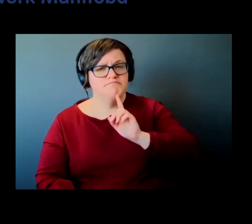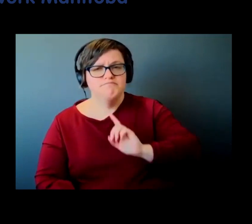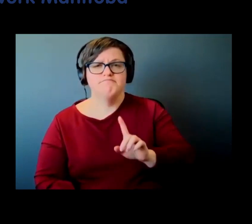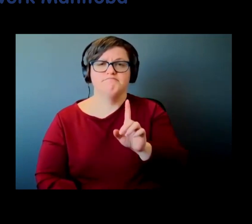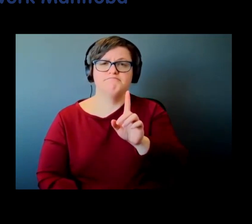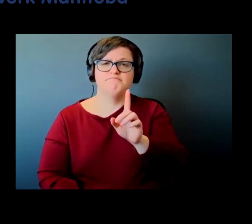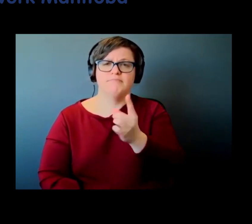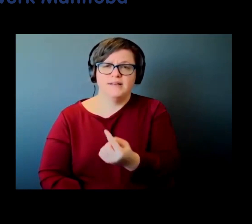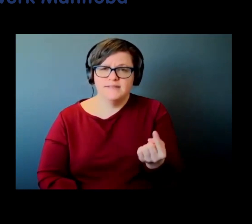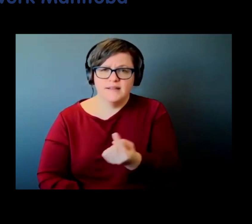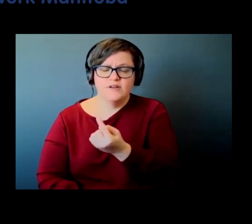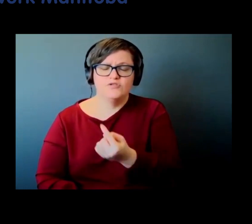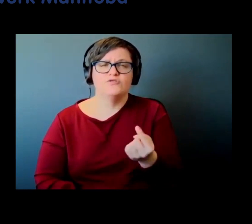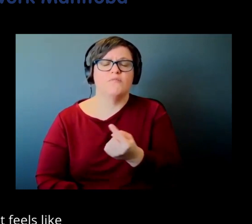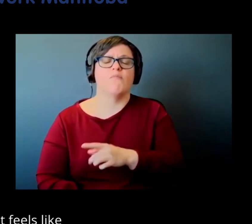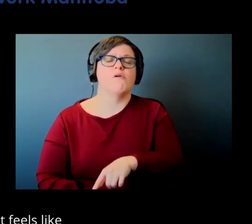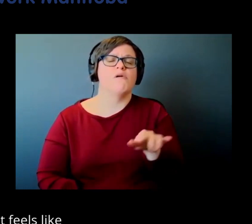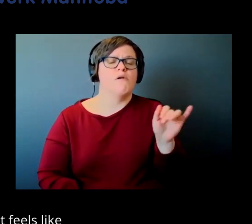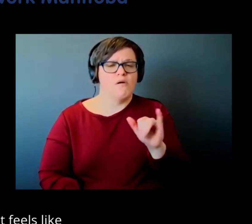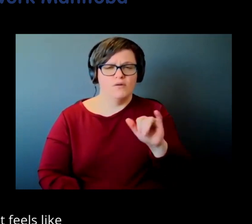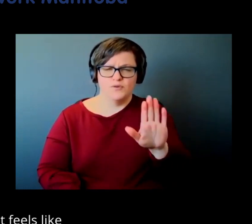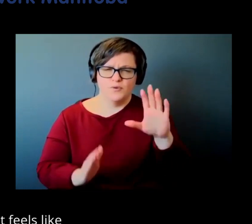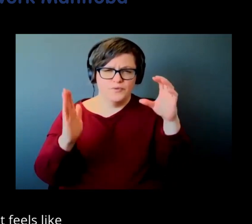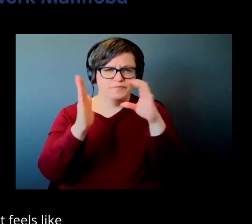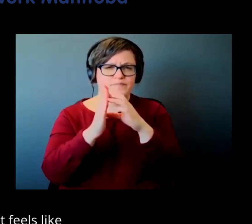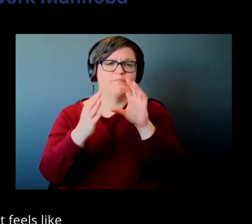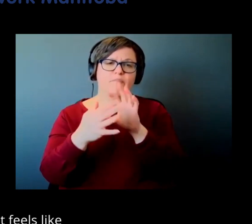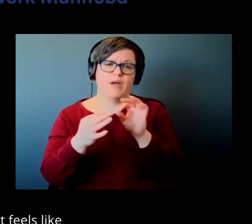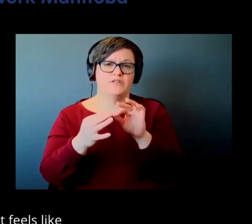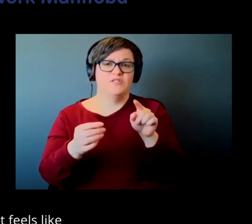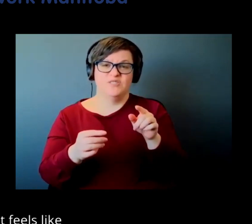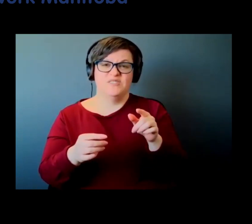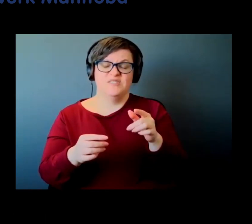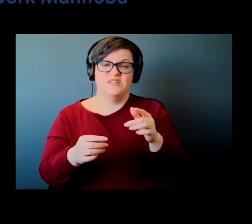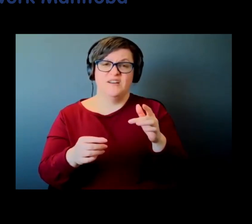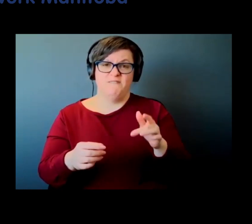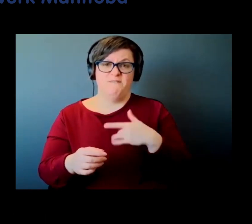I can see, and you also mentioned that sometimes it feels like you're living in quarantine.